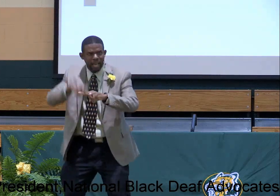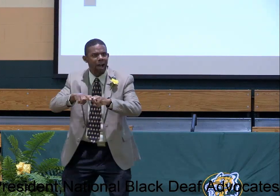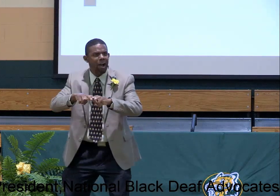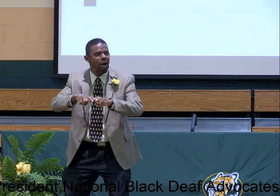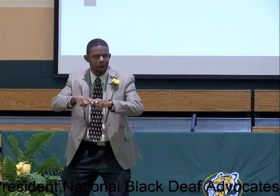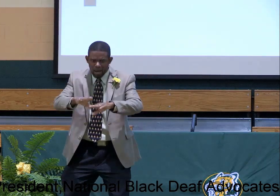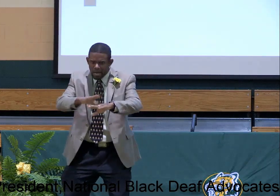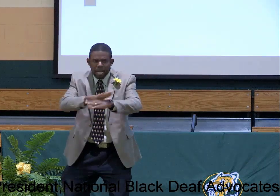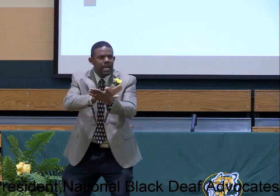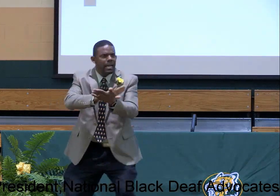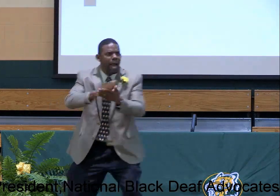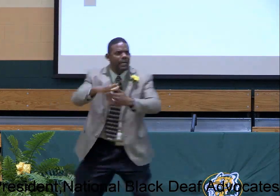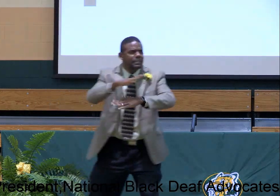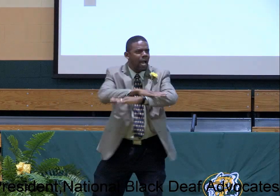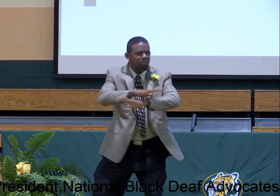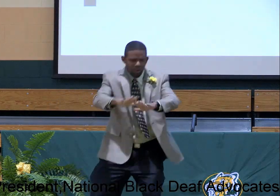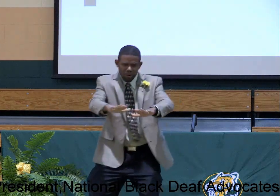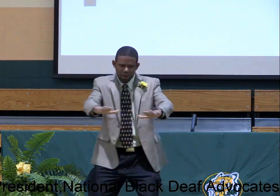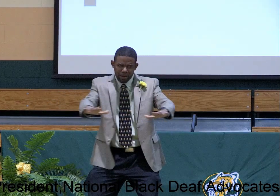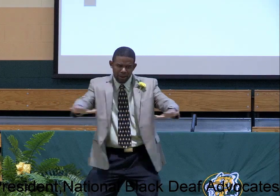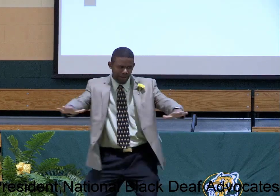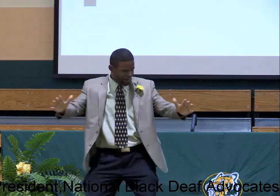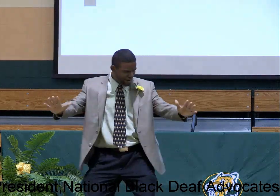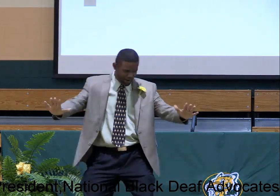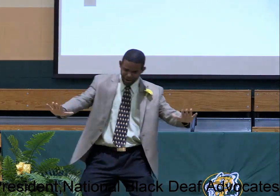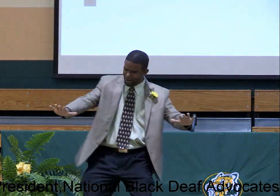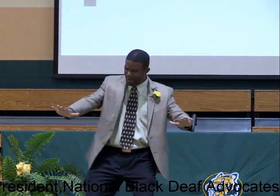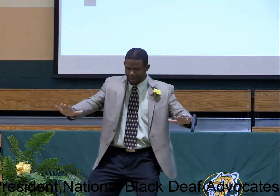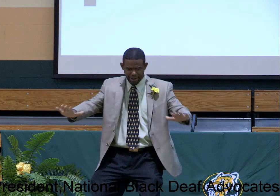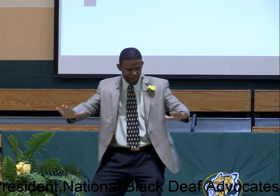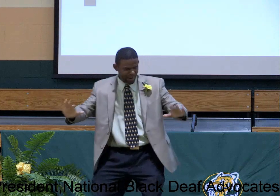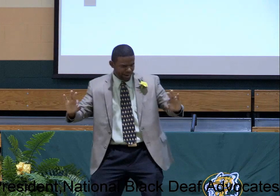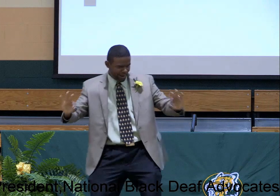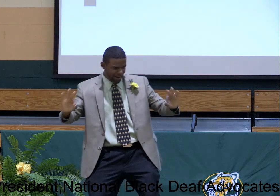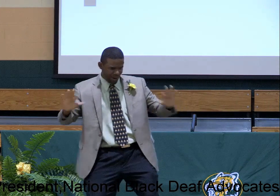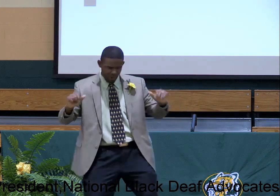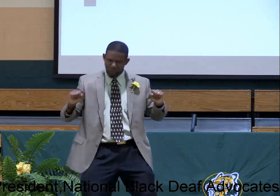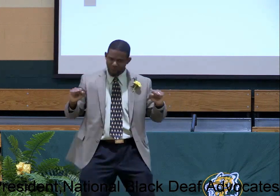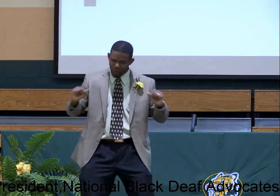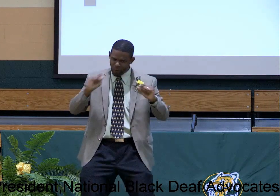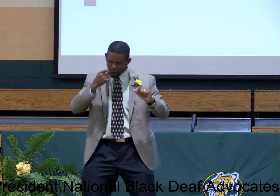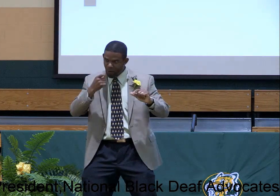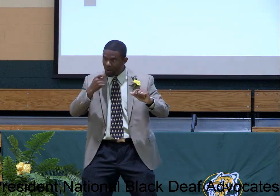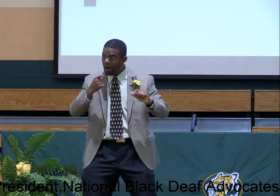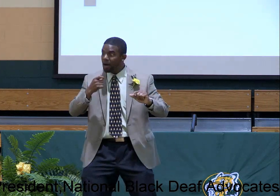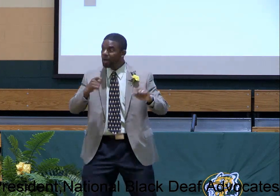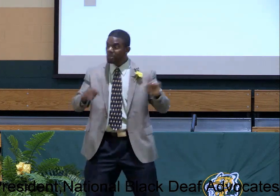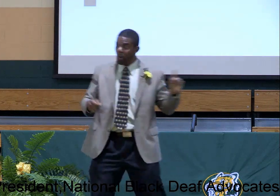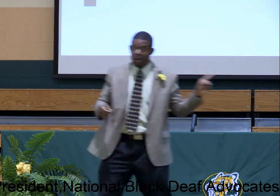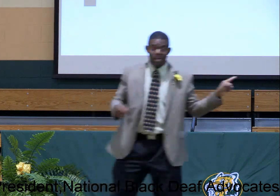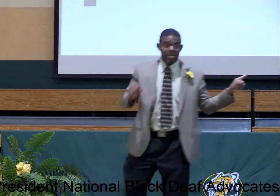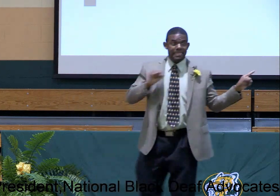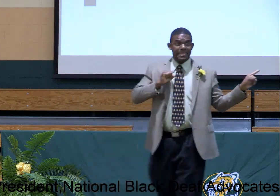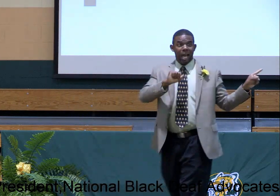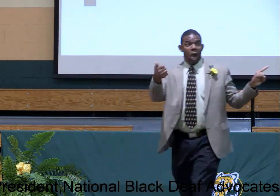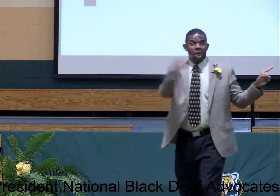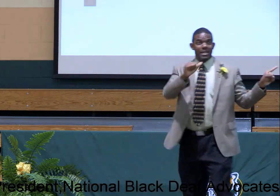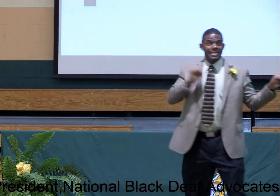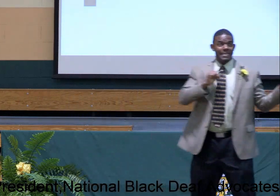He sat down at his shiny new table. Everything was laid out for him. It was perfect. It was fancy. It was beautiful. And the